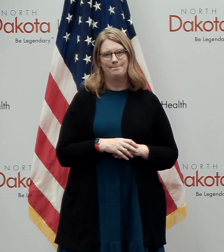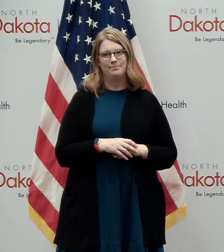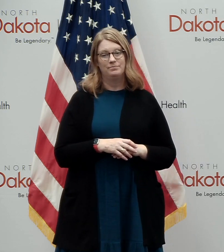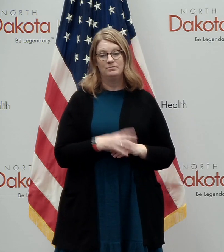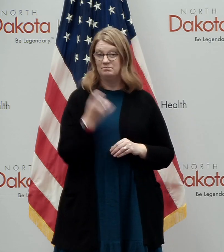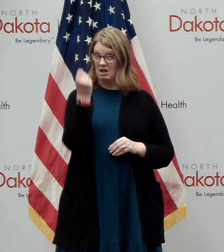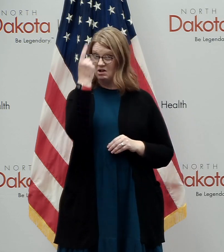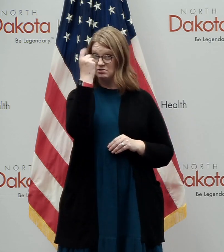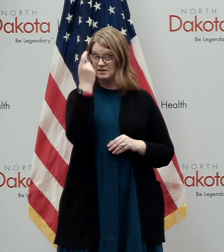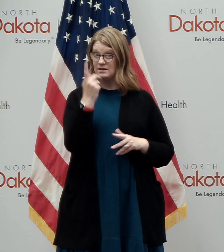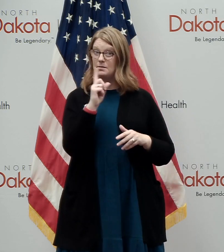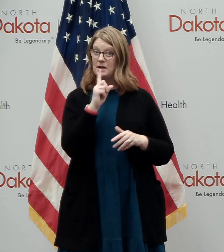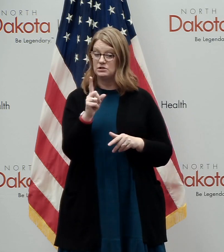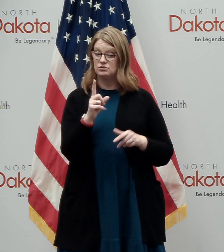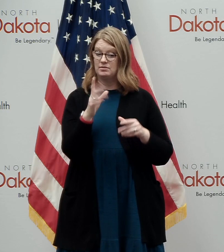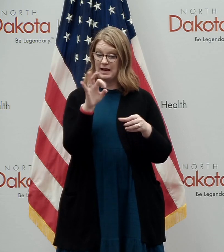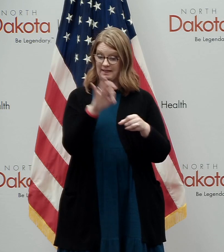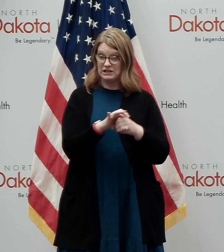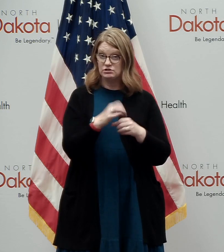security of elections in North Dakota.